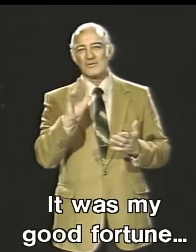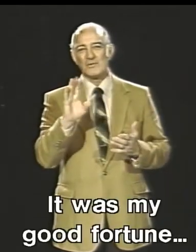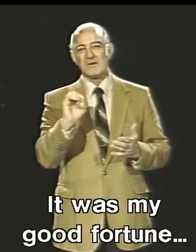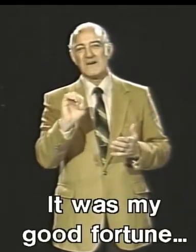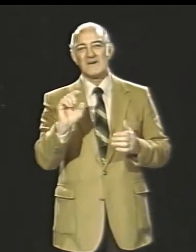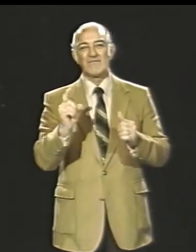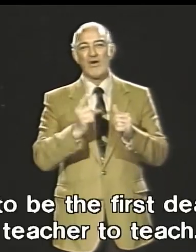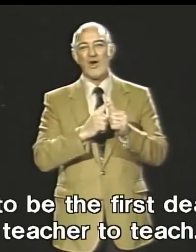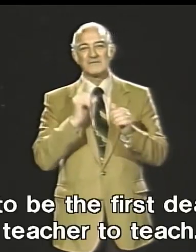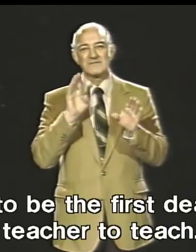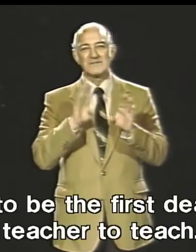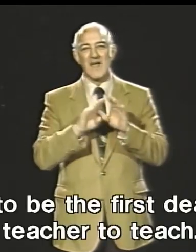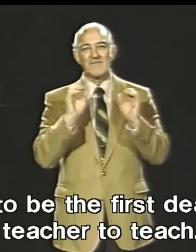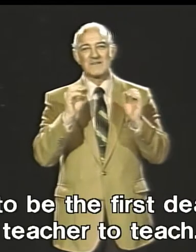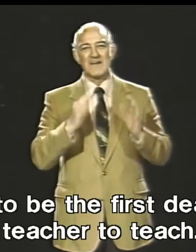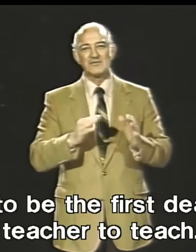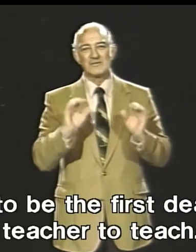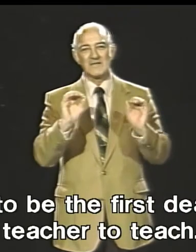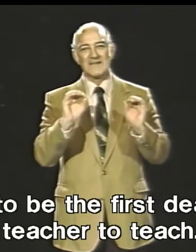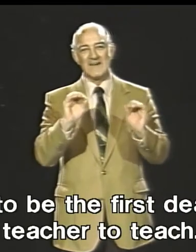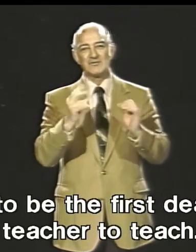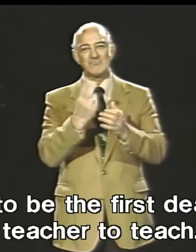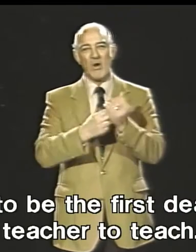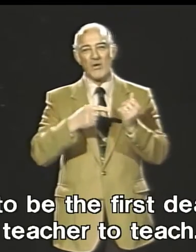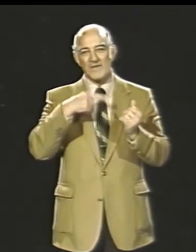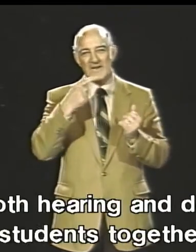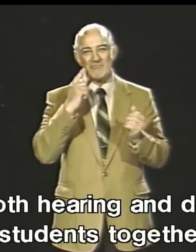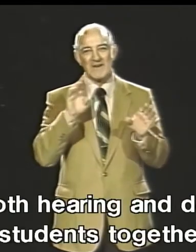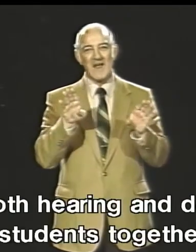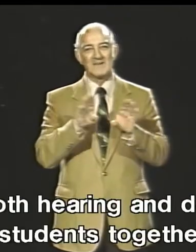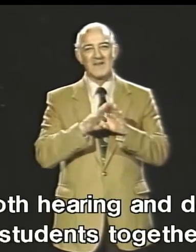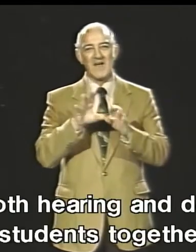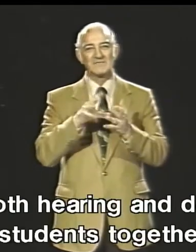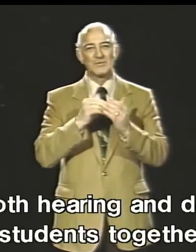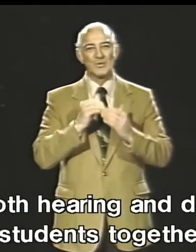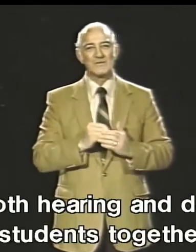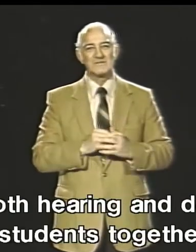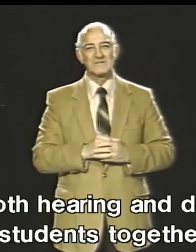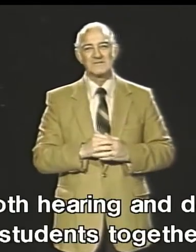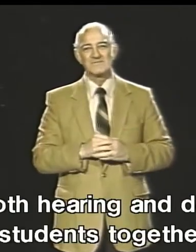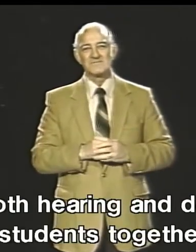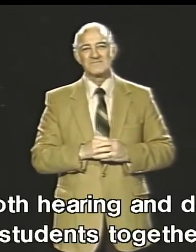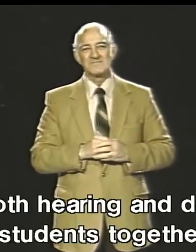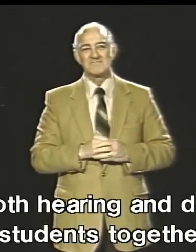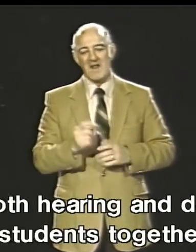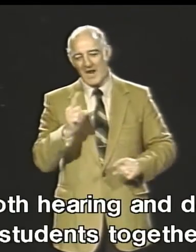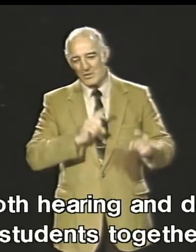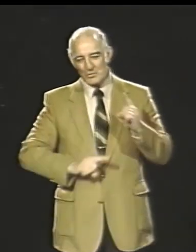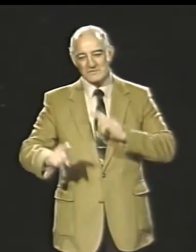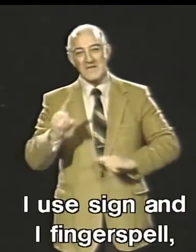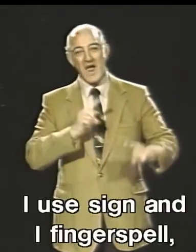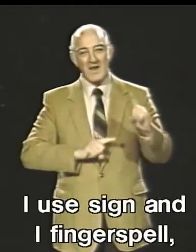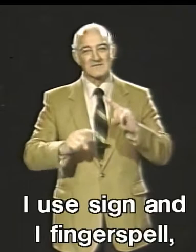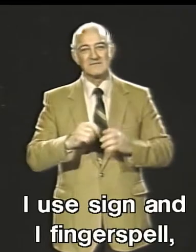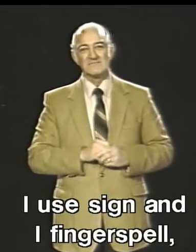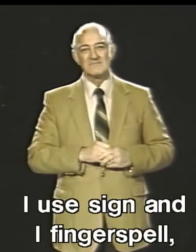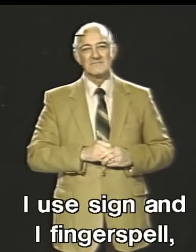It was my good fortune to be the first deaf teacher to teach both hearing and deaf students together. I use